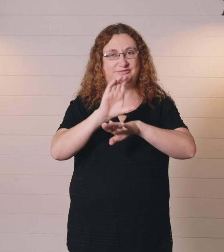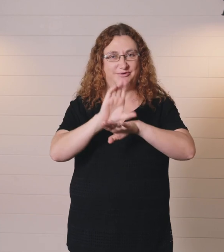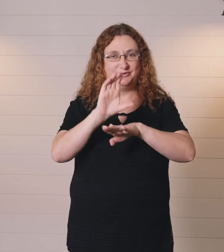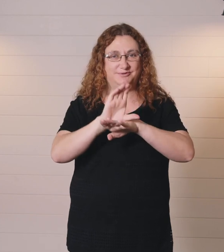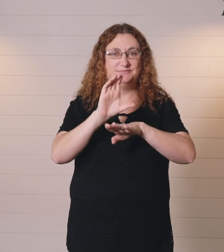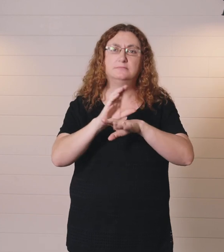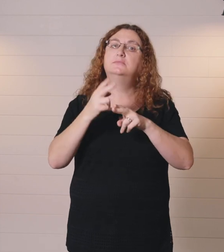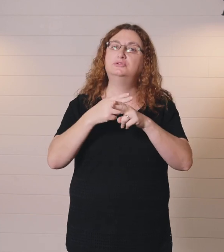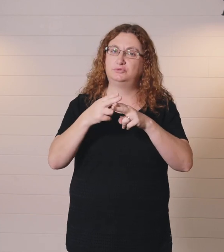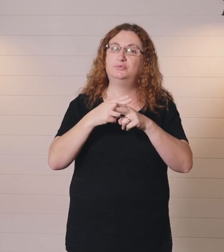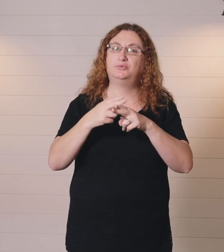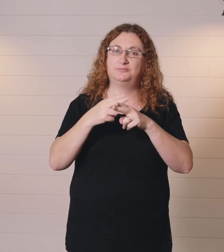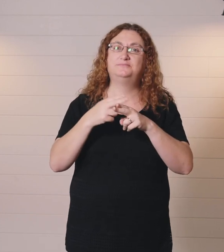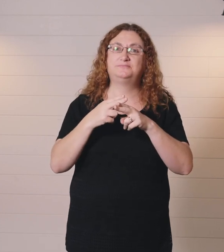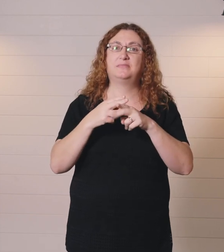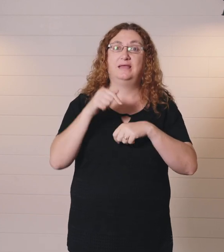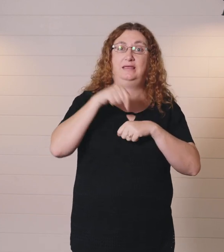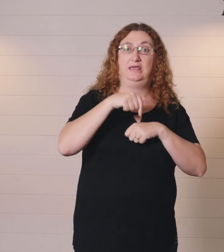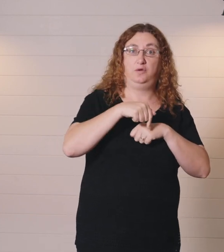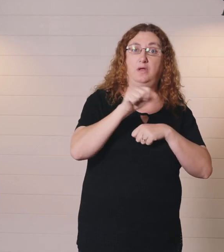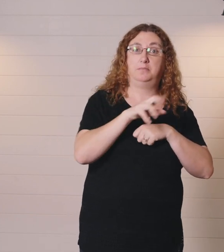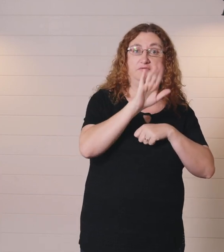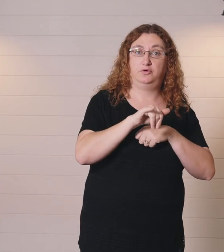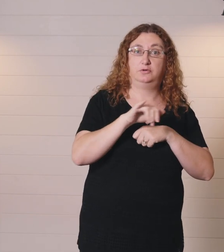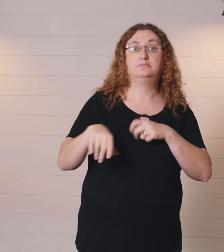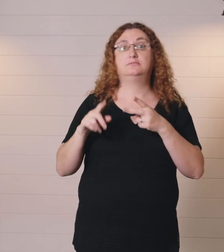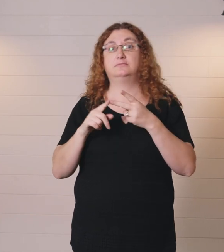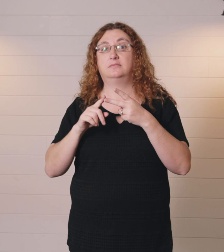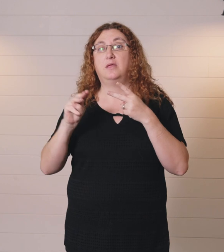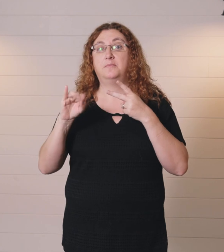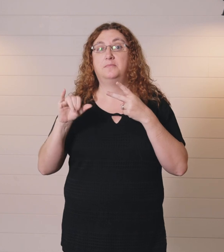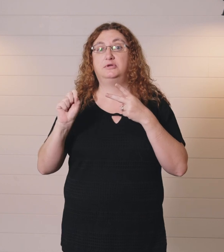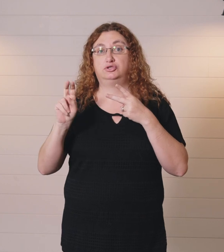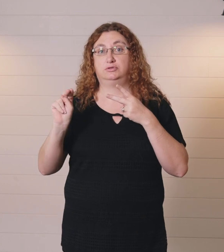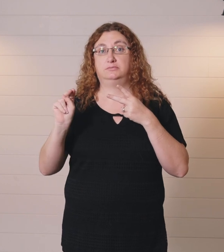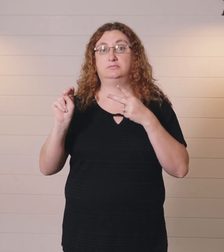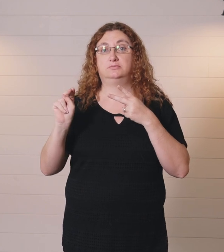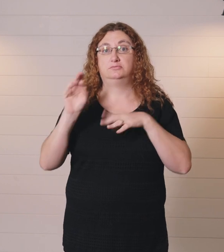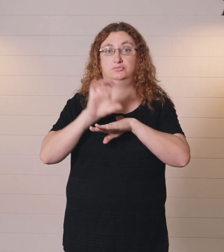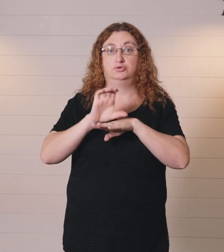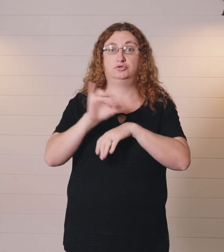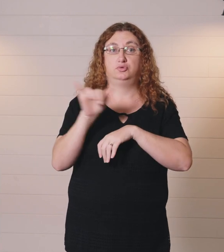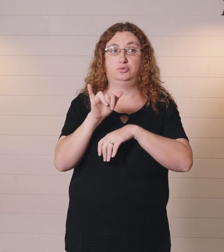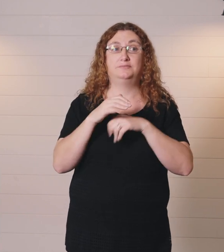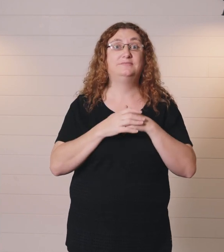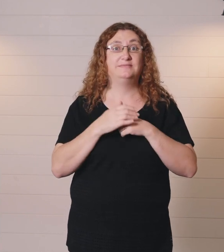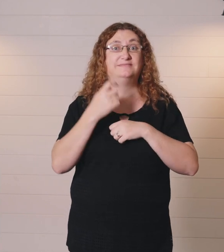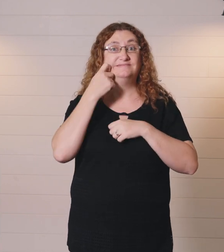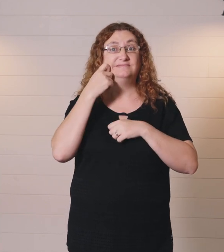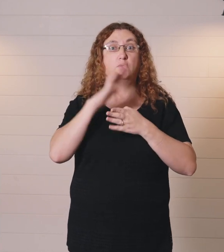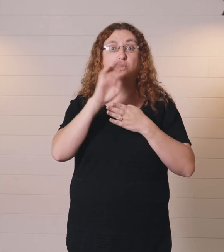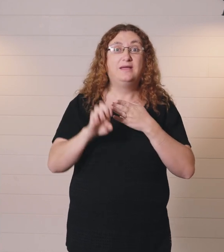at Downs Road and at our mission campus. So this last weekend, we gathered together some friends and family and community